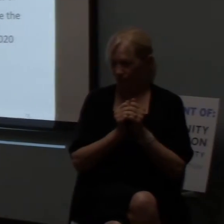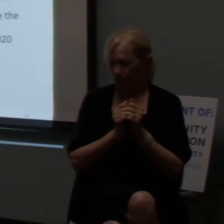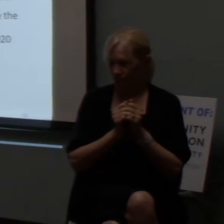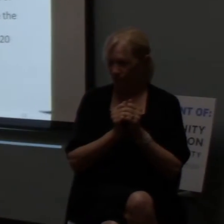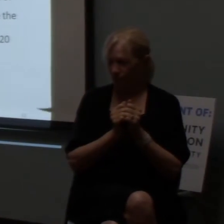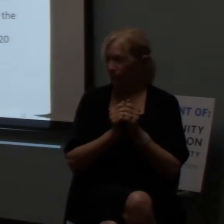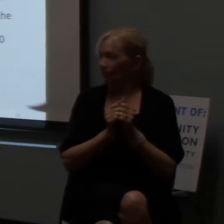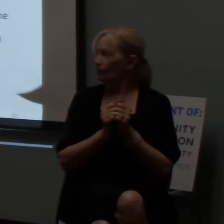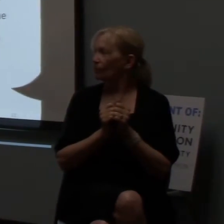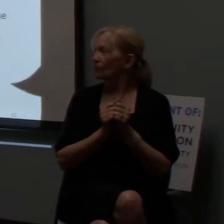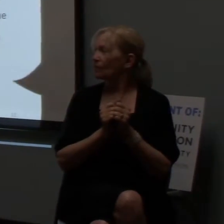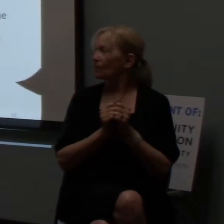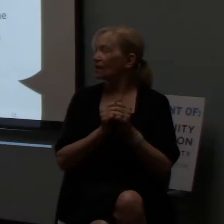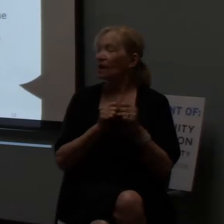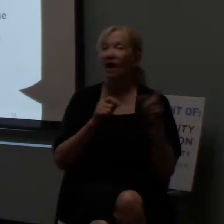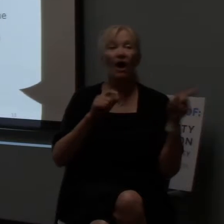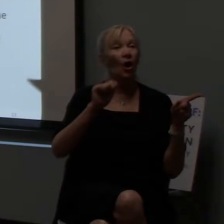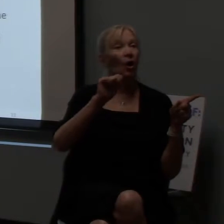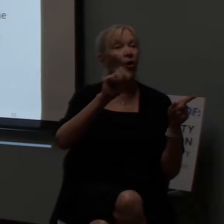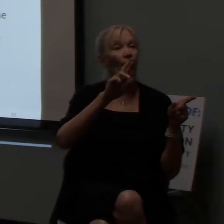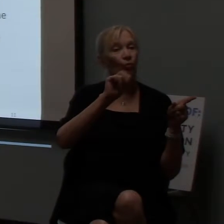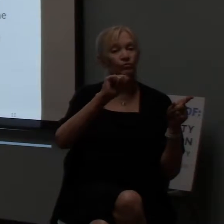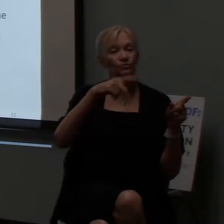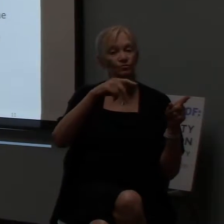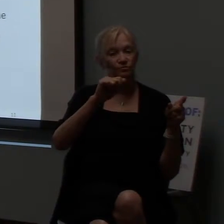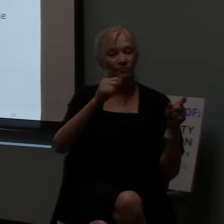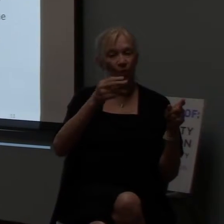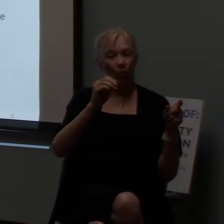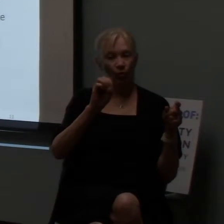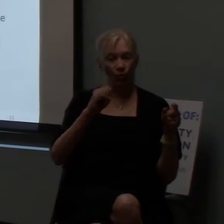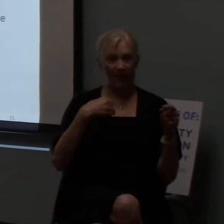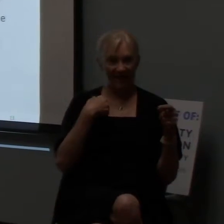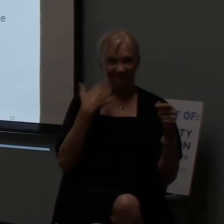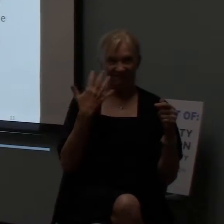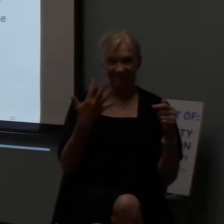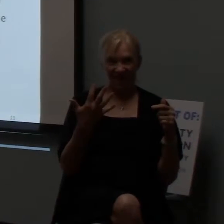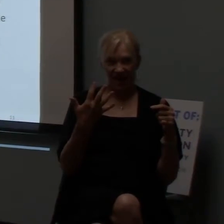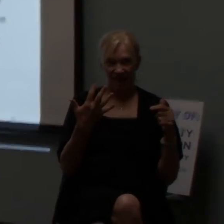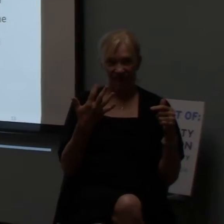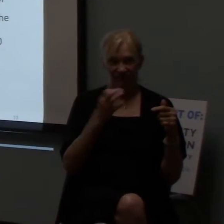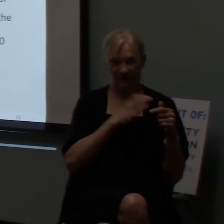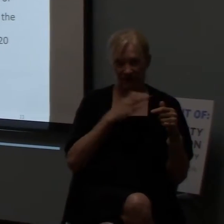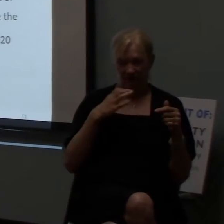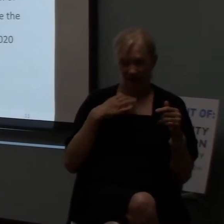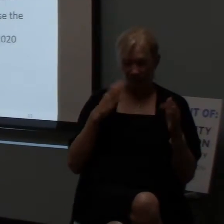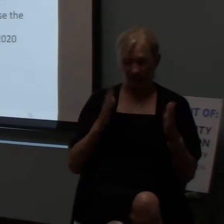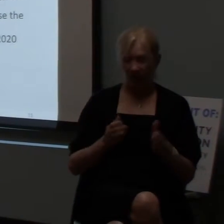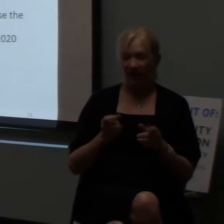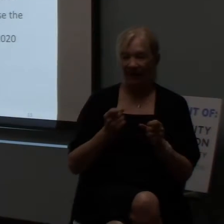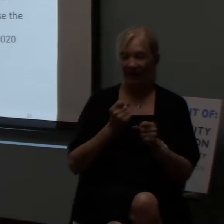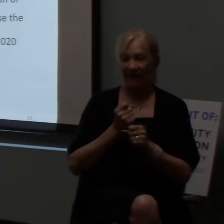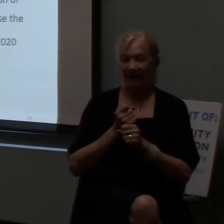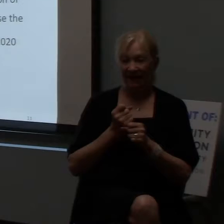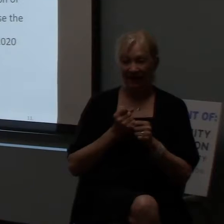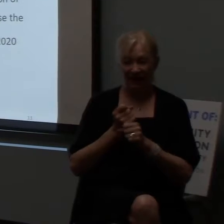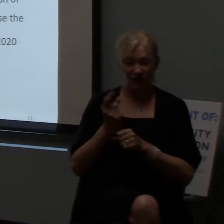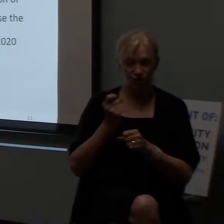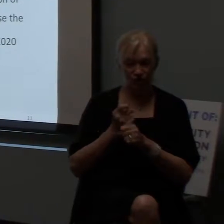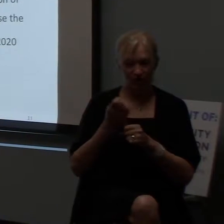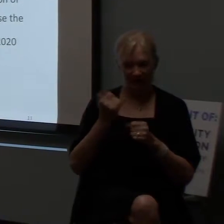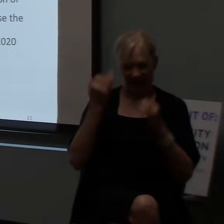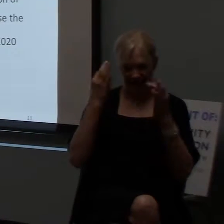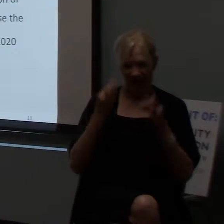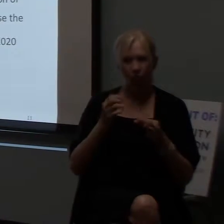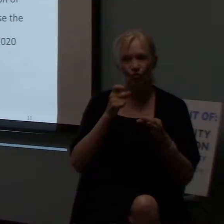was explaining is Arapahoe County is a good example. Arapahoe County has 5 commissioners, and every year they decide which commissioner will effectively